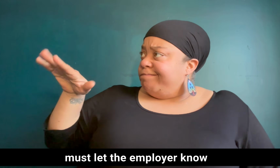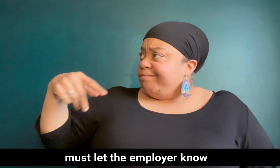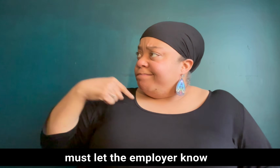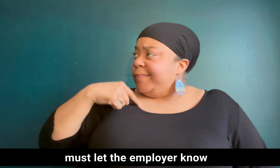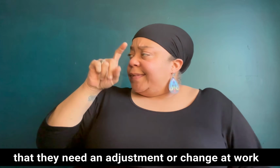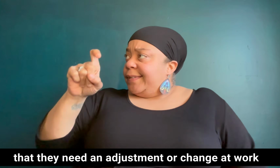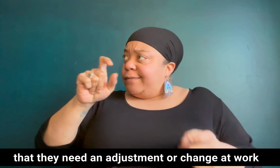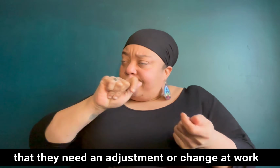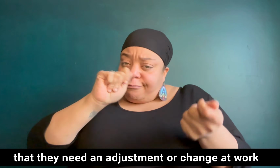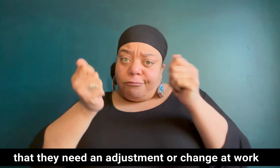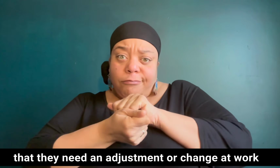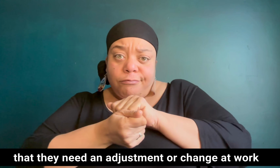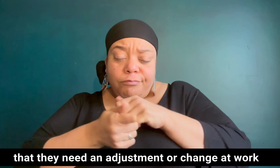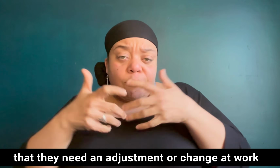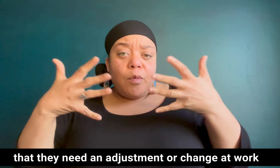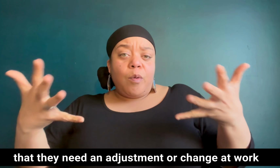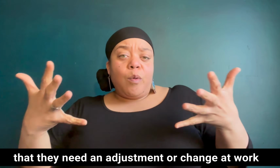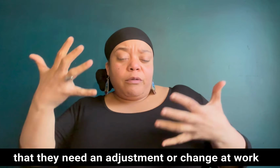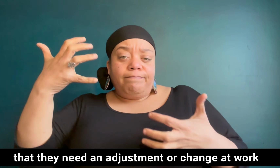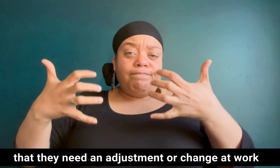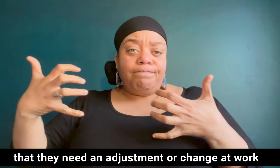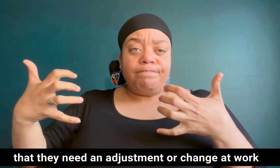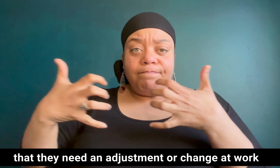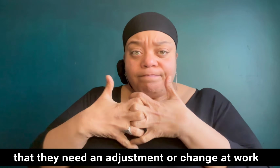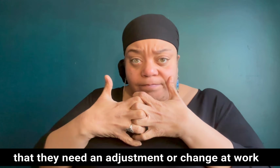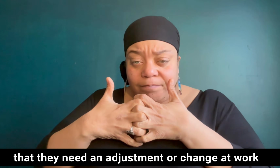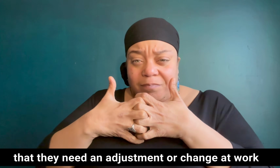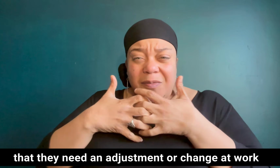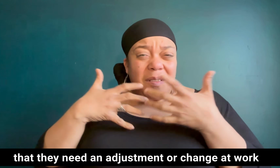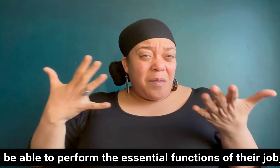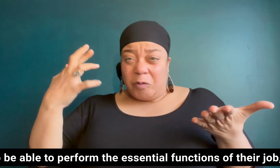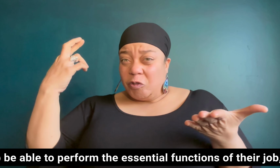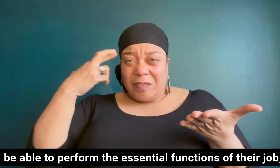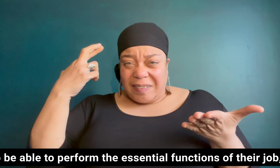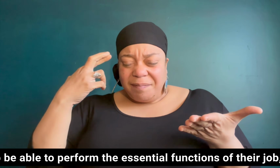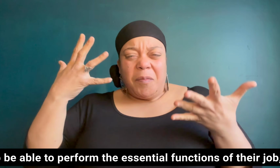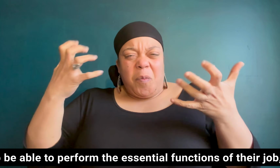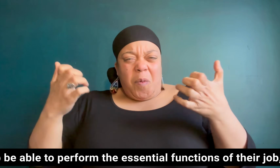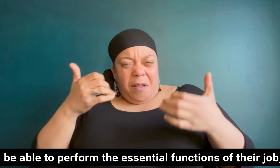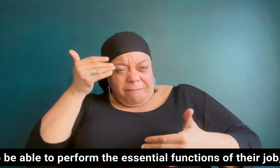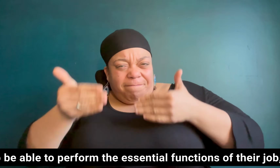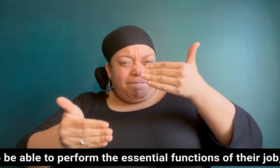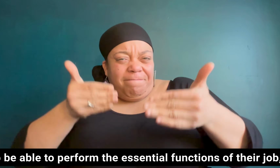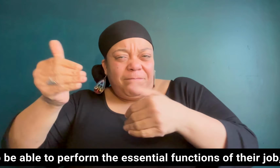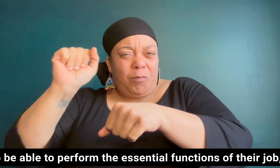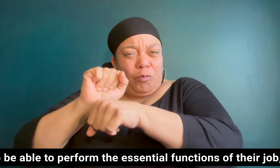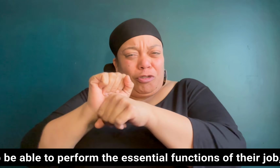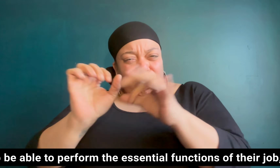that they need an adjustment or change at work to be able to perform the essential functions of their job,